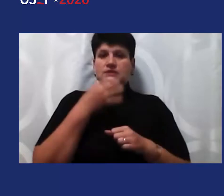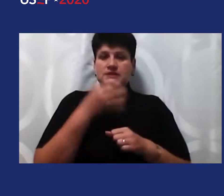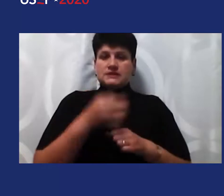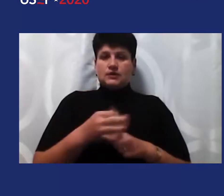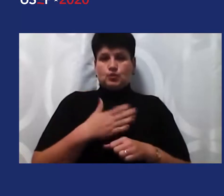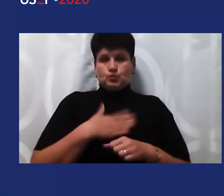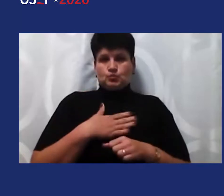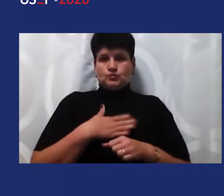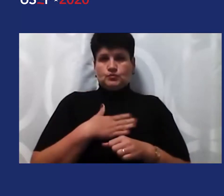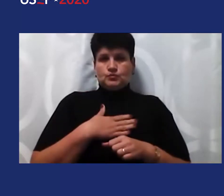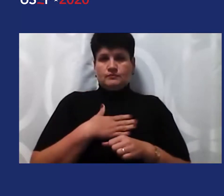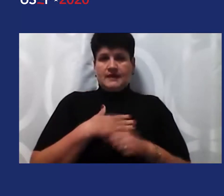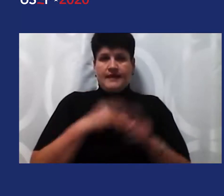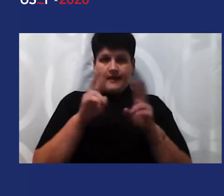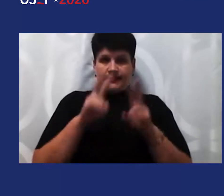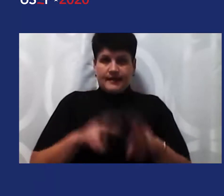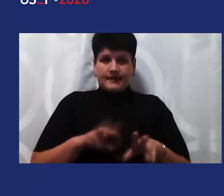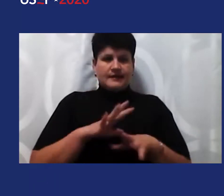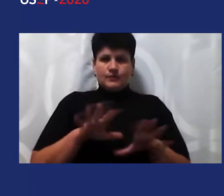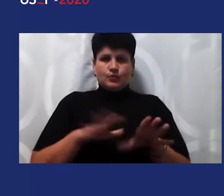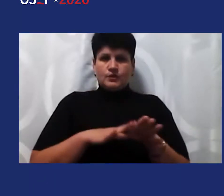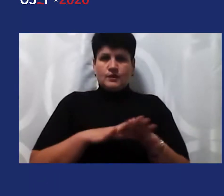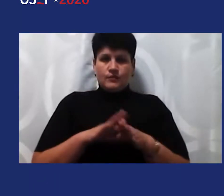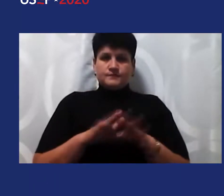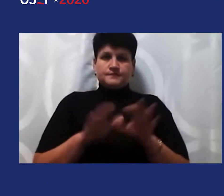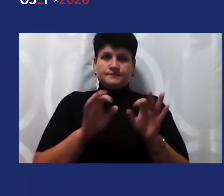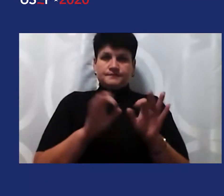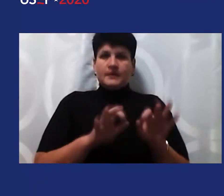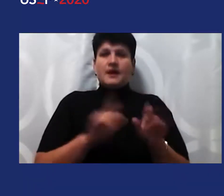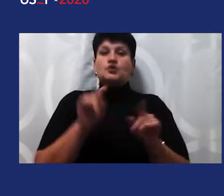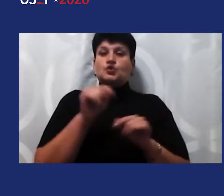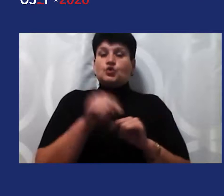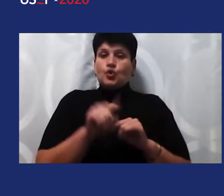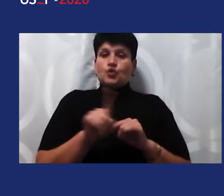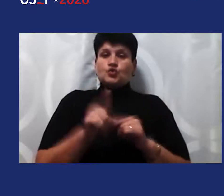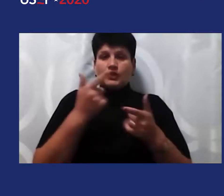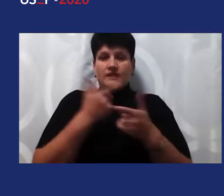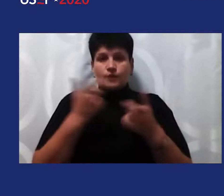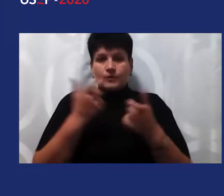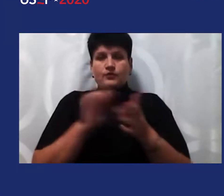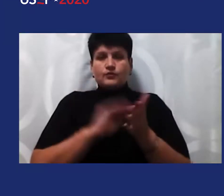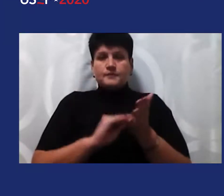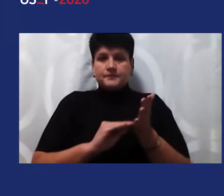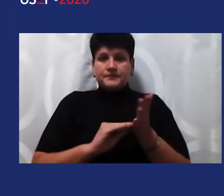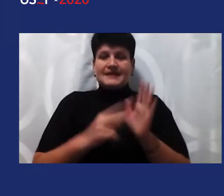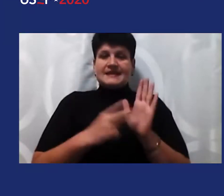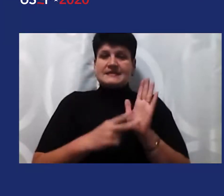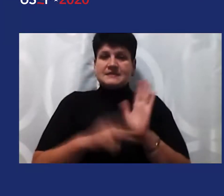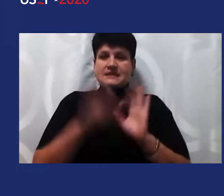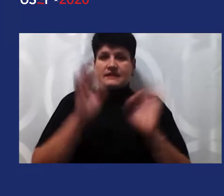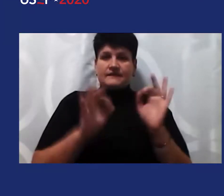in several regions. My analysis would not be fully